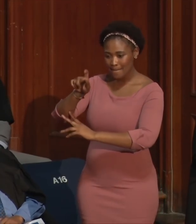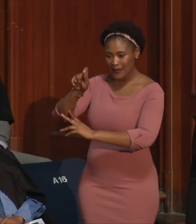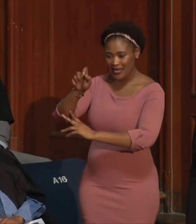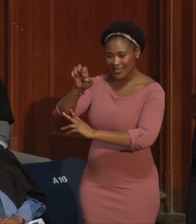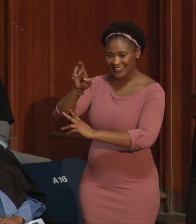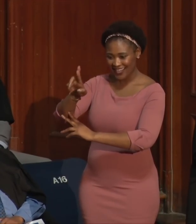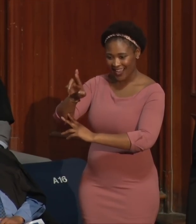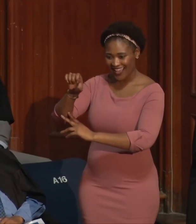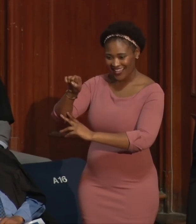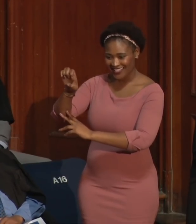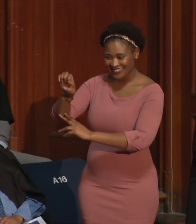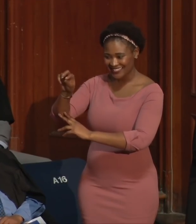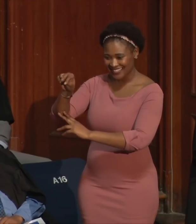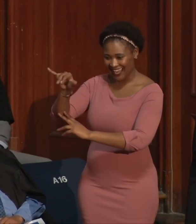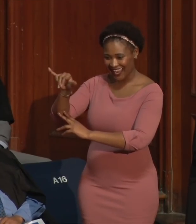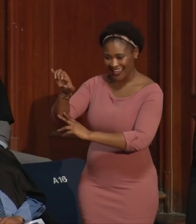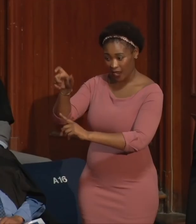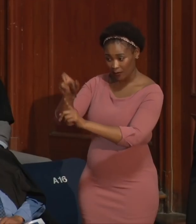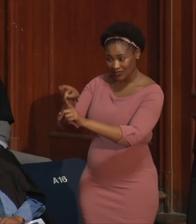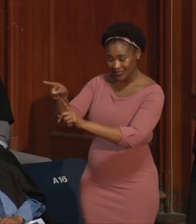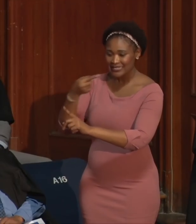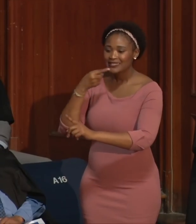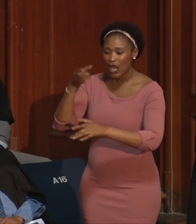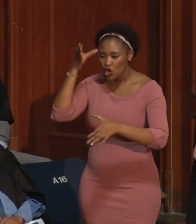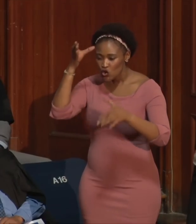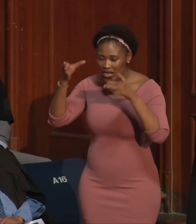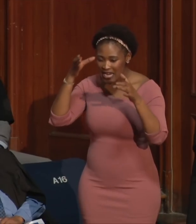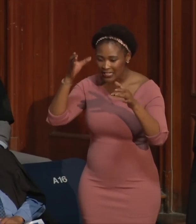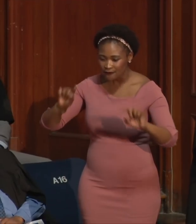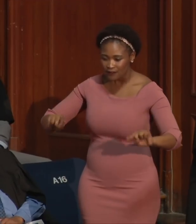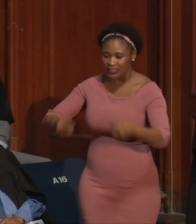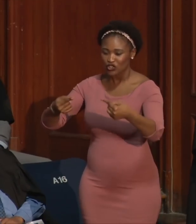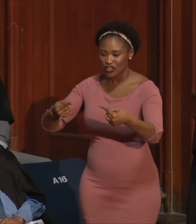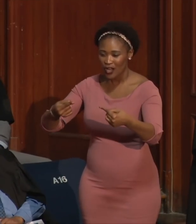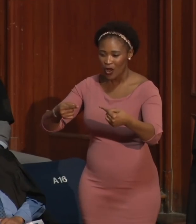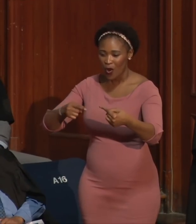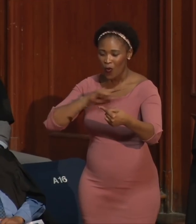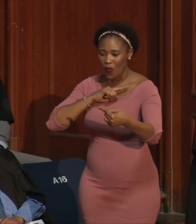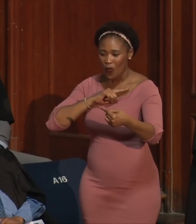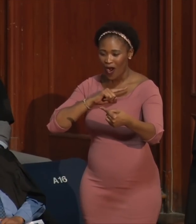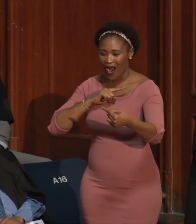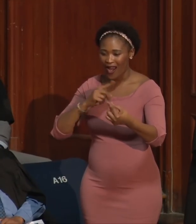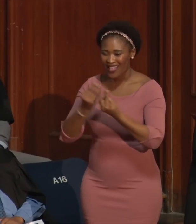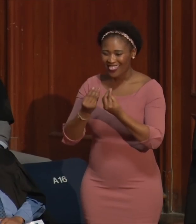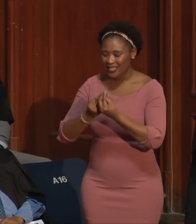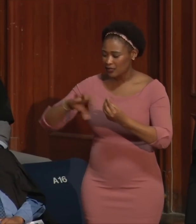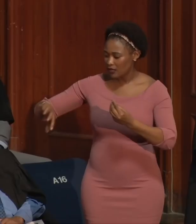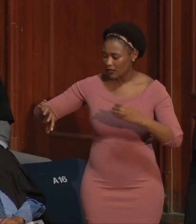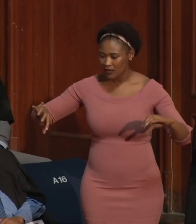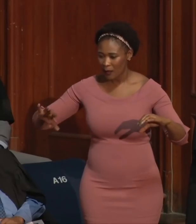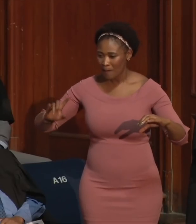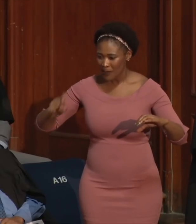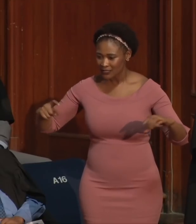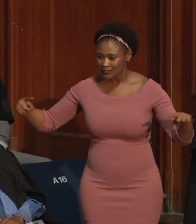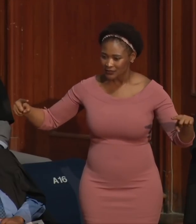creative tension. And it's a force that wants to bring these two things together because there's a natural